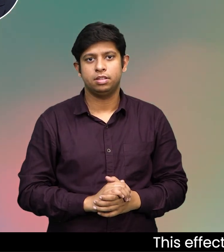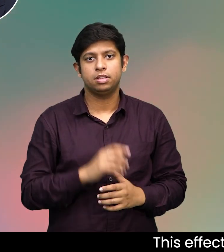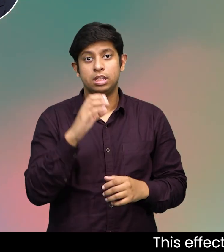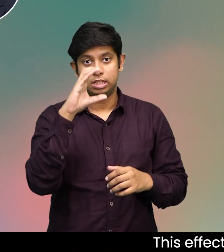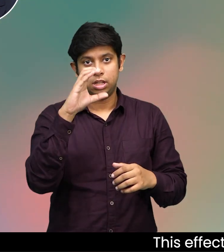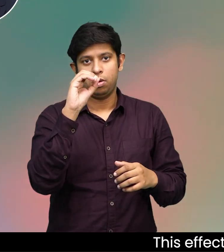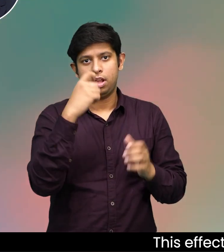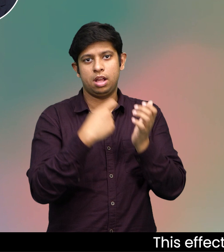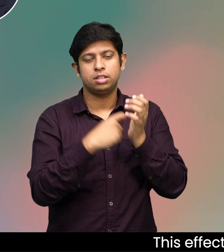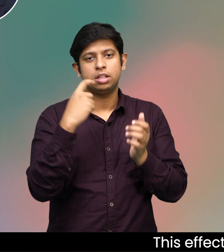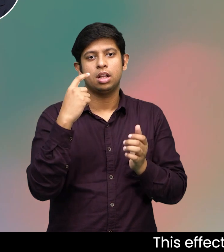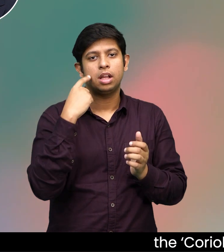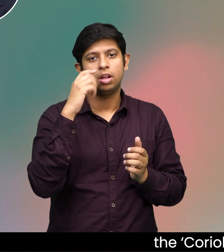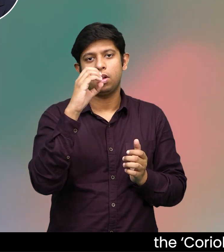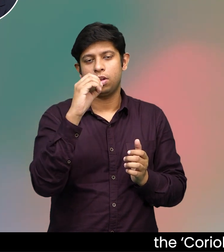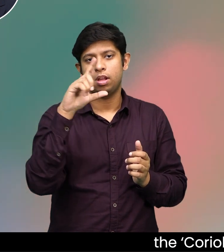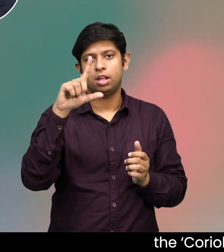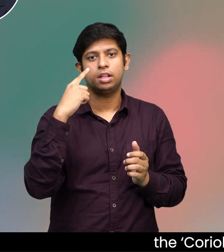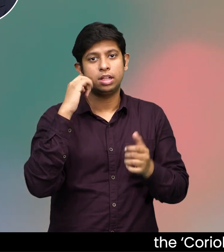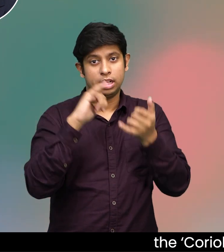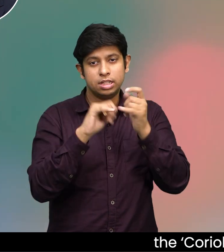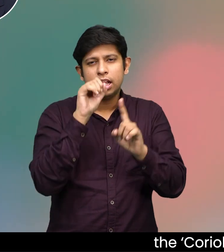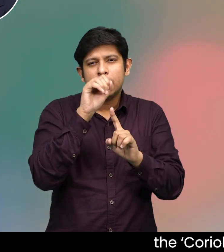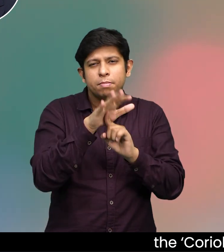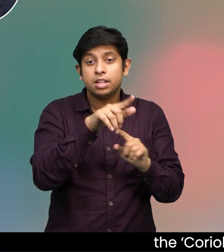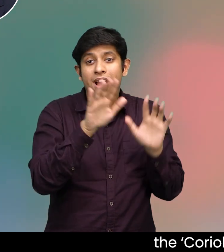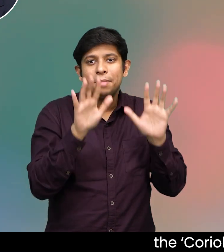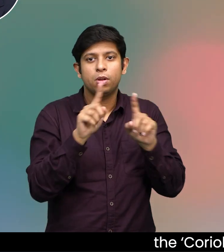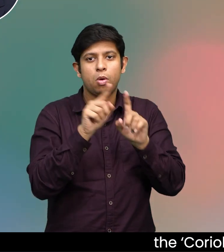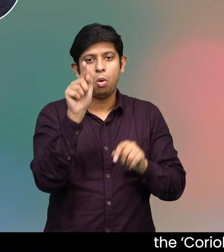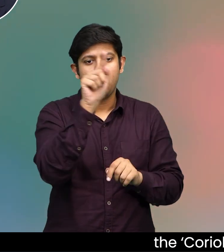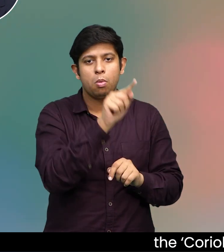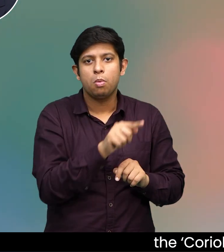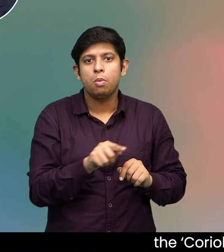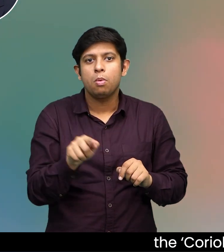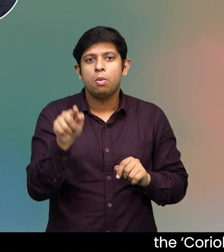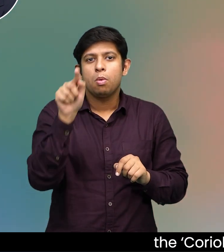This effect is called the Coriolis effect.